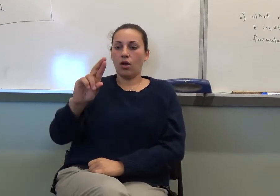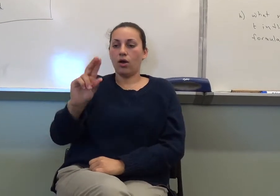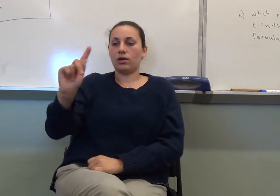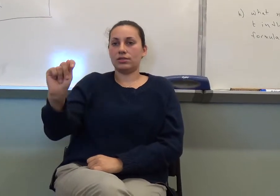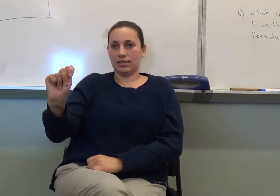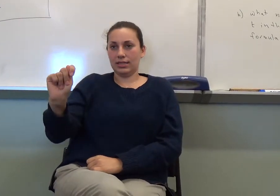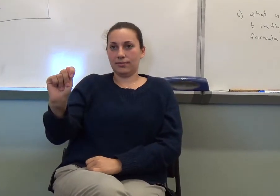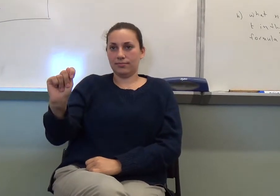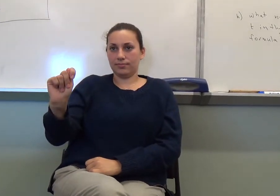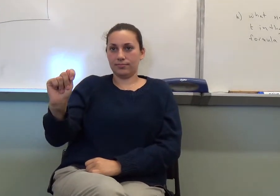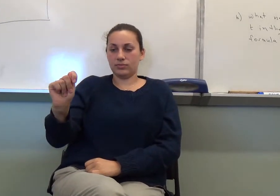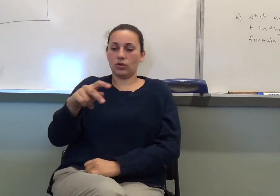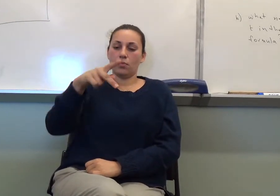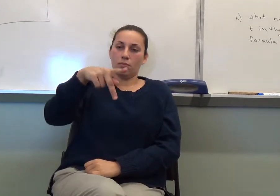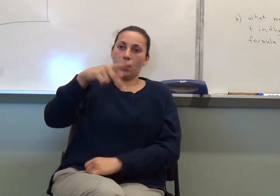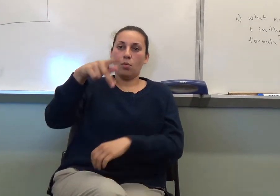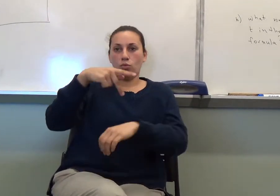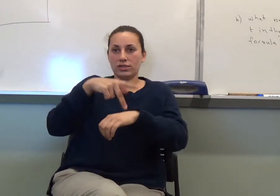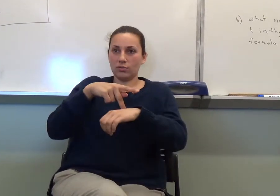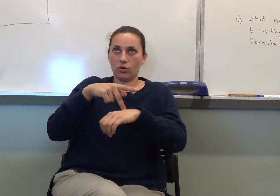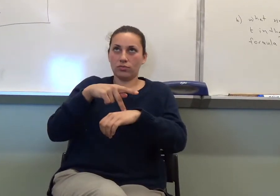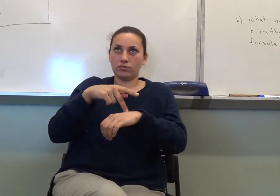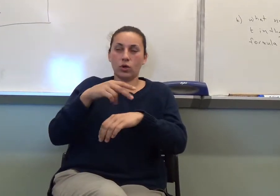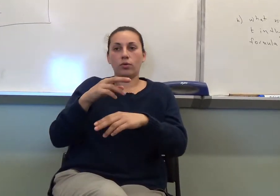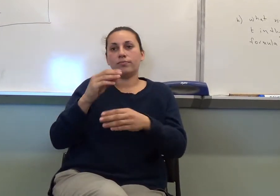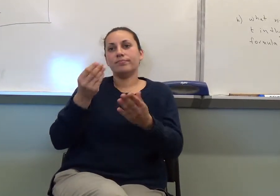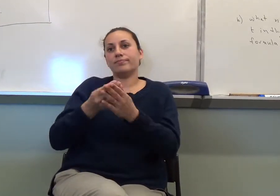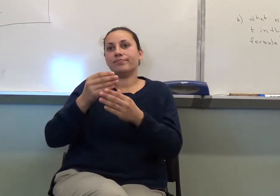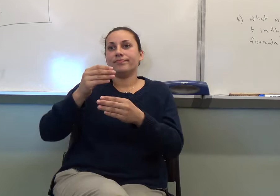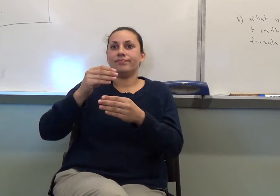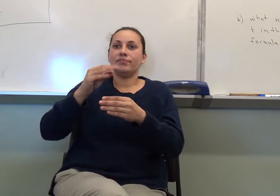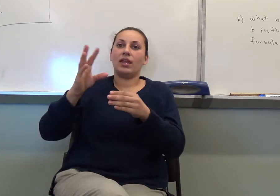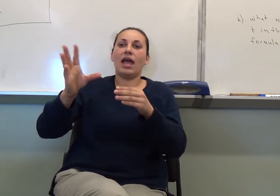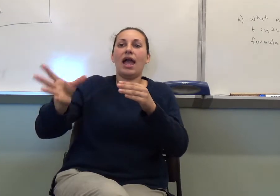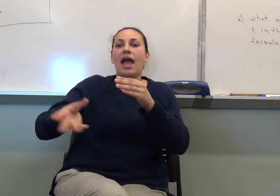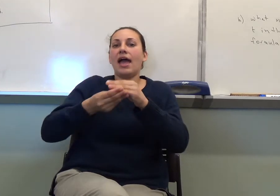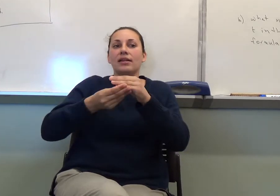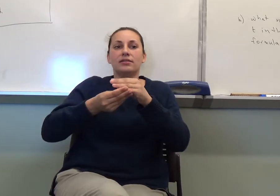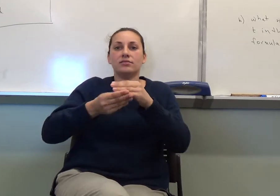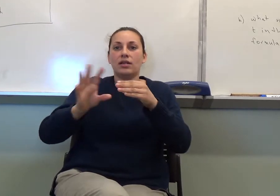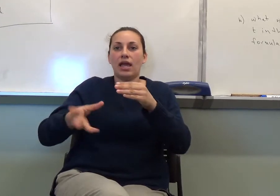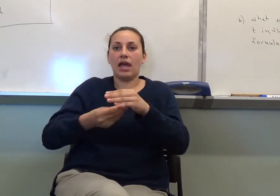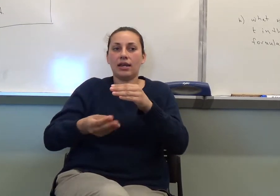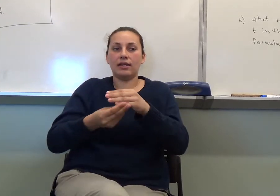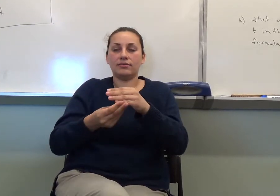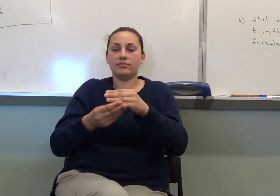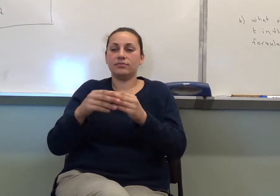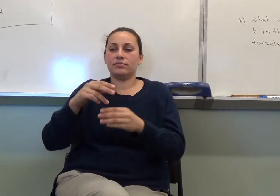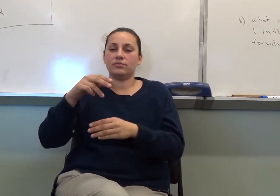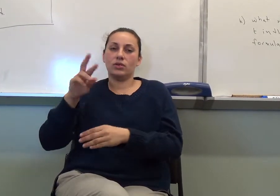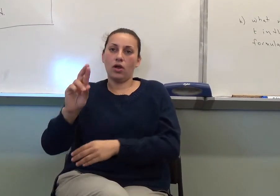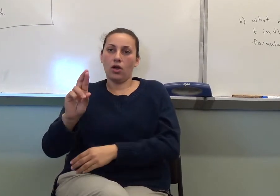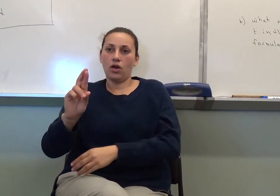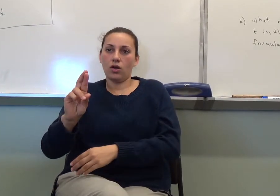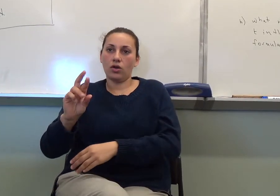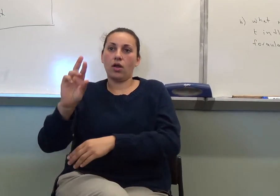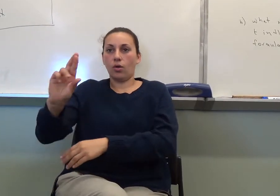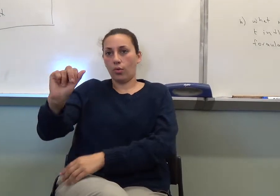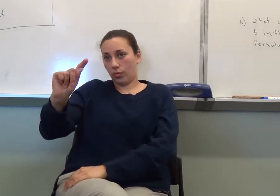rate times time. And the total amount in the account at any time is, you have to have the principal in there,